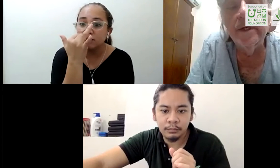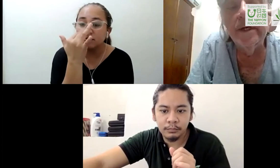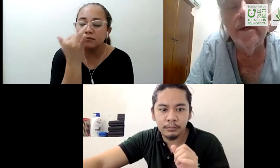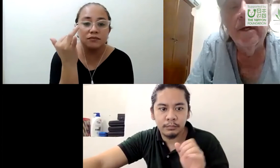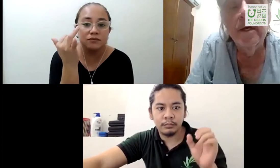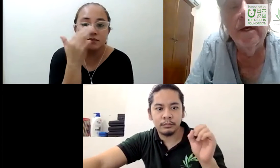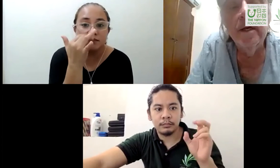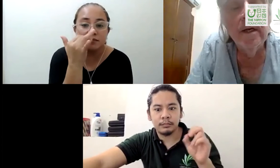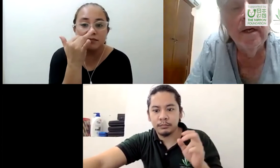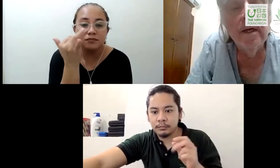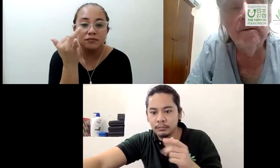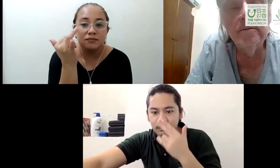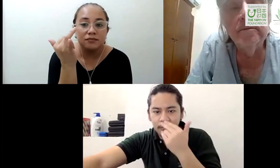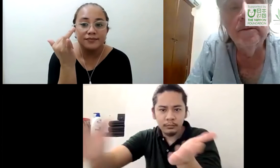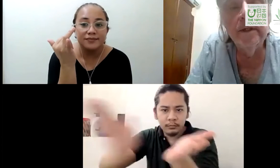will take